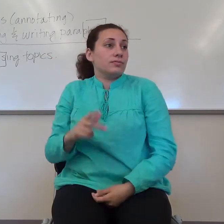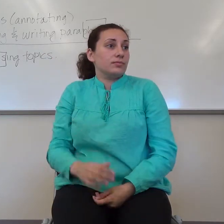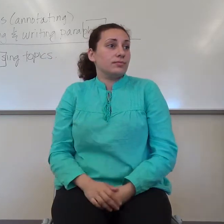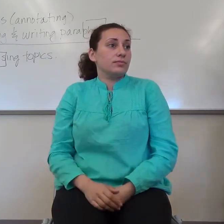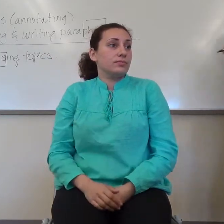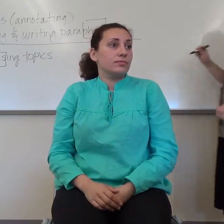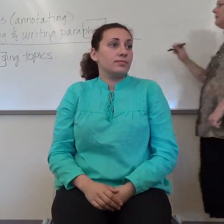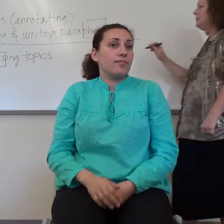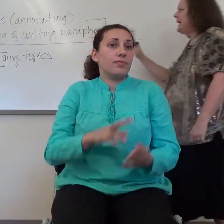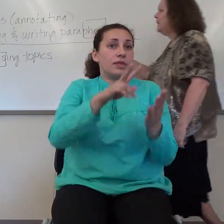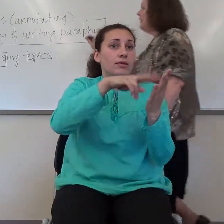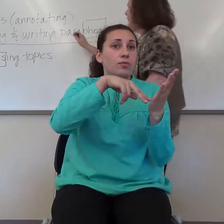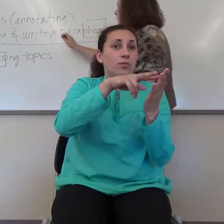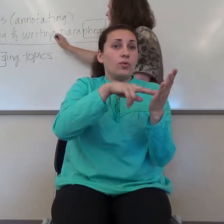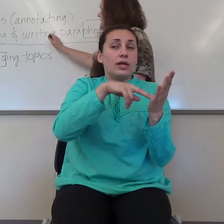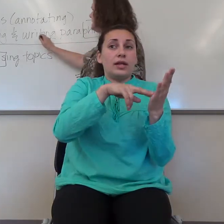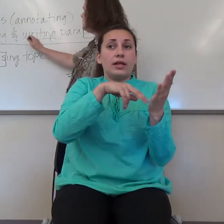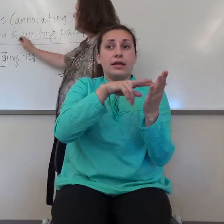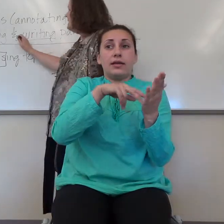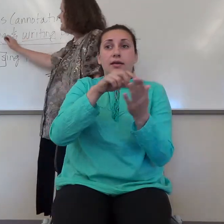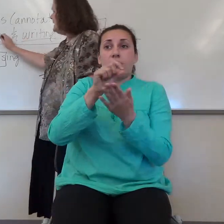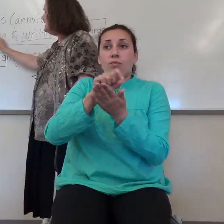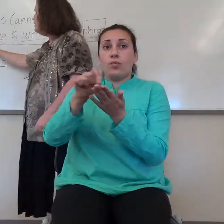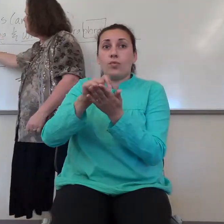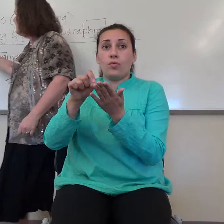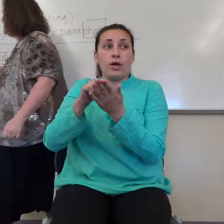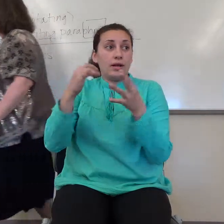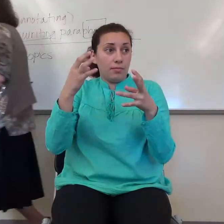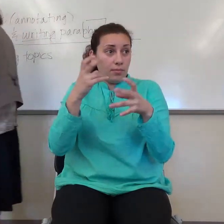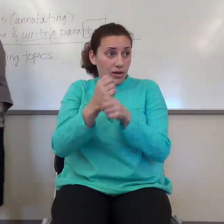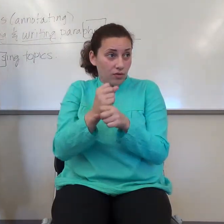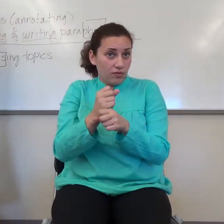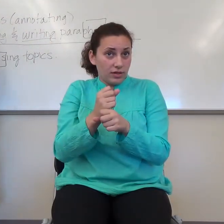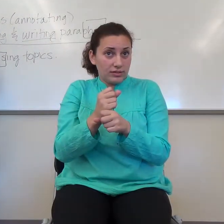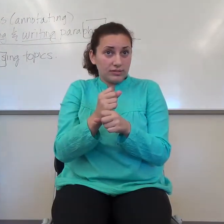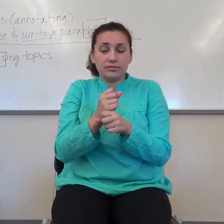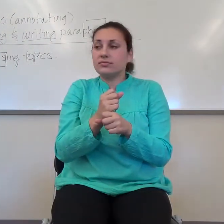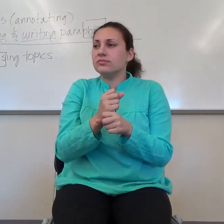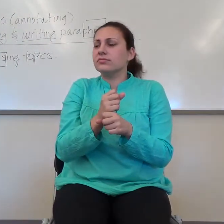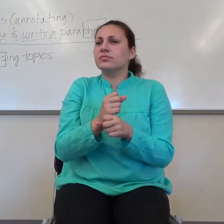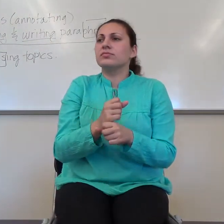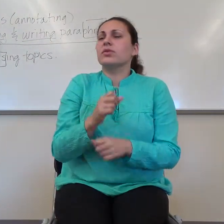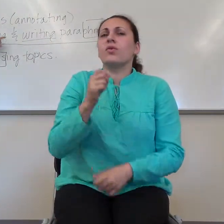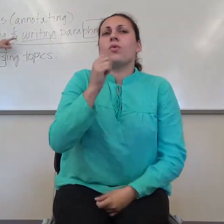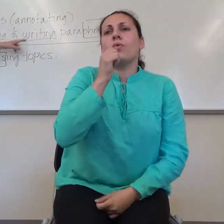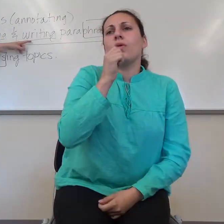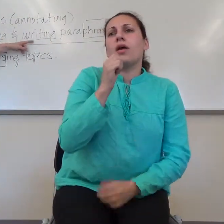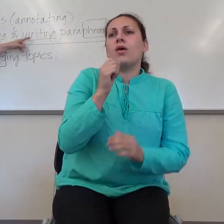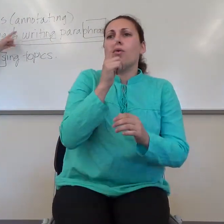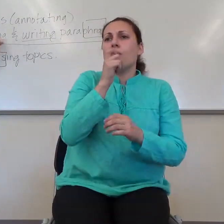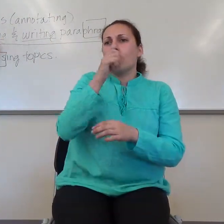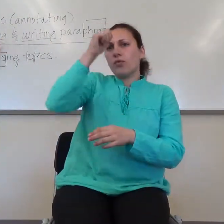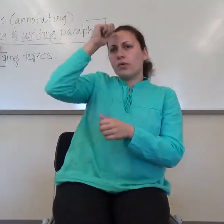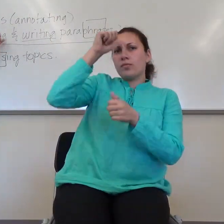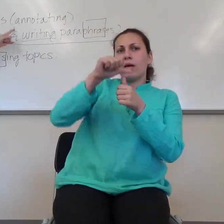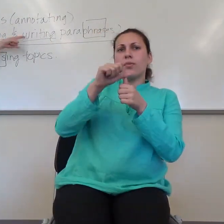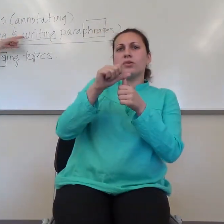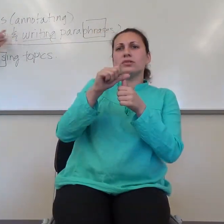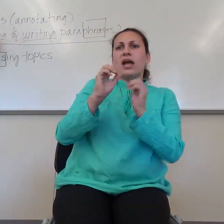and writing paraphrasing, so in a sense you could say, who remembers the difference between these two types of paraphrase? What's